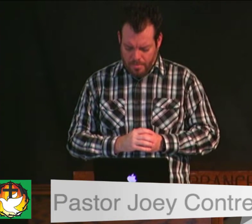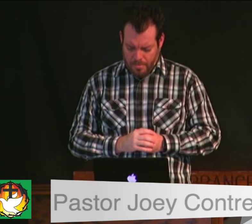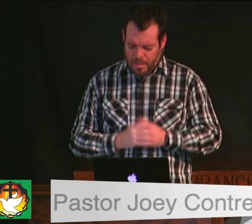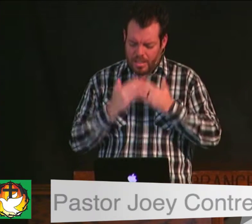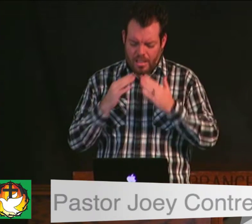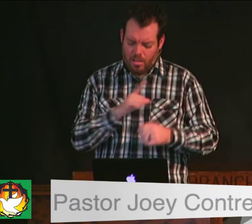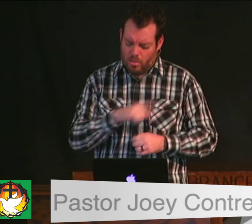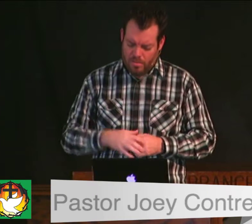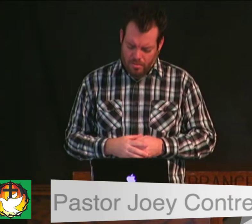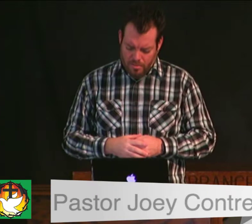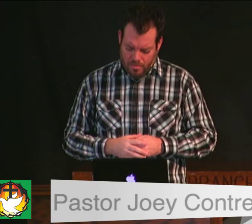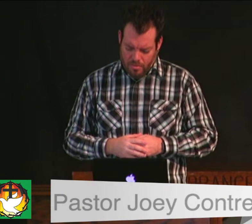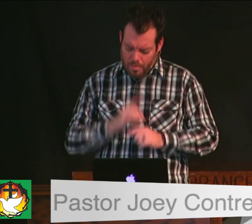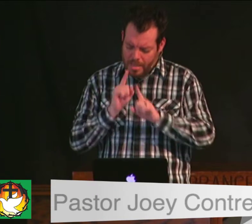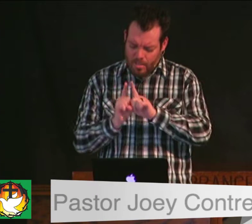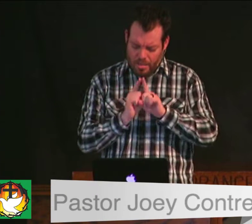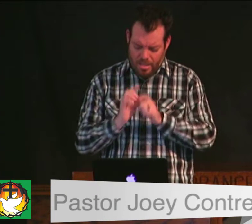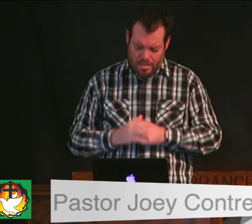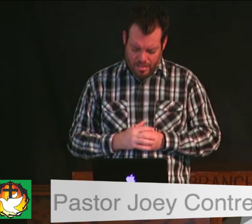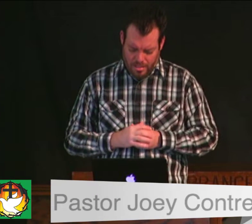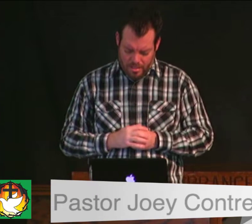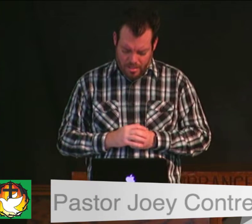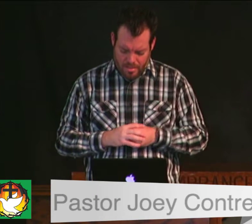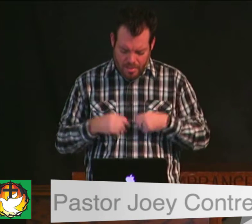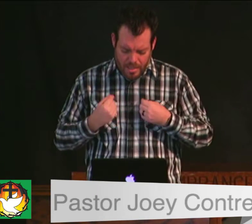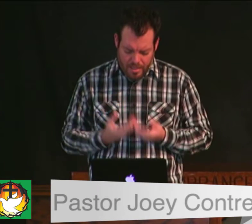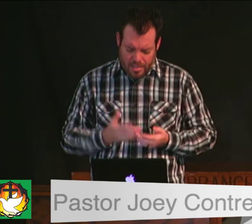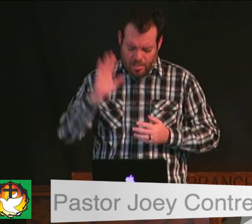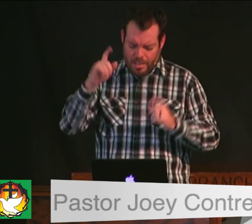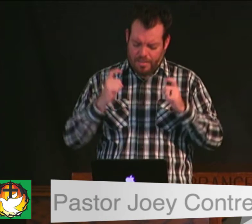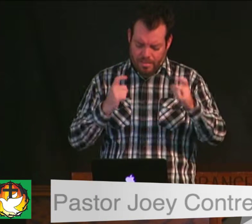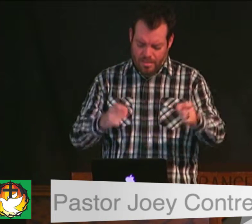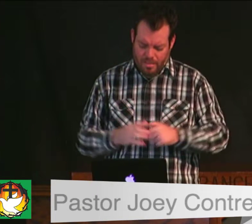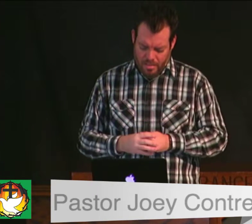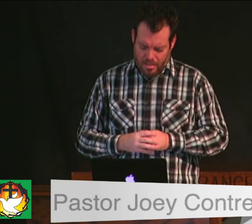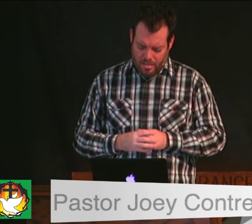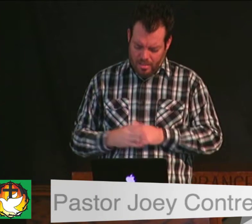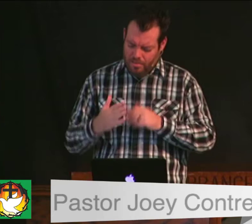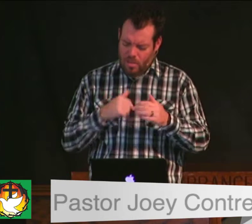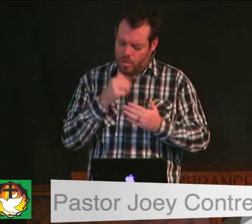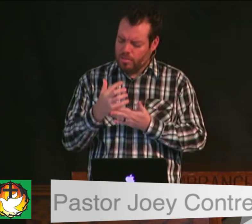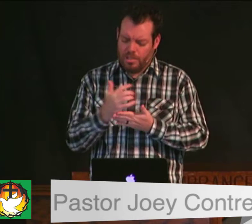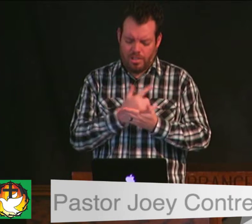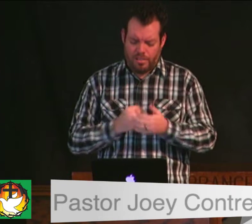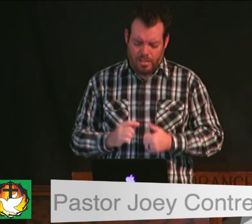I thank you, Lord, for being with us, for giving us your gift, even though we don't deserve it, Lord.